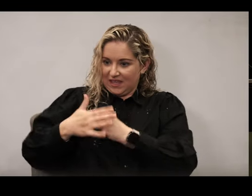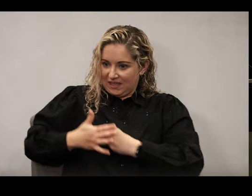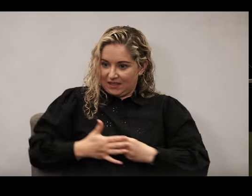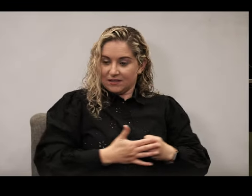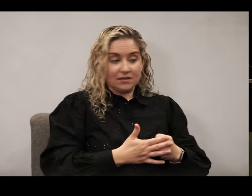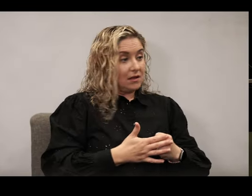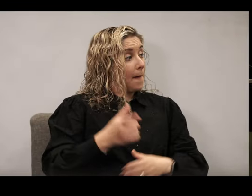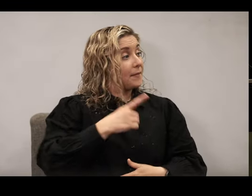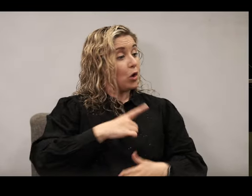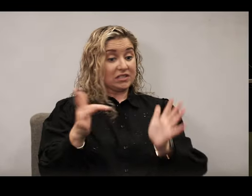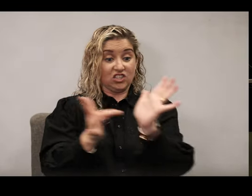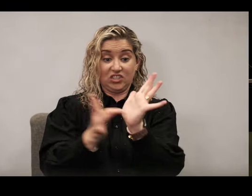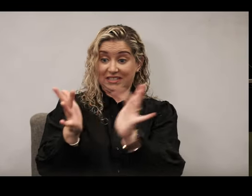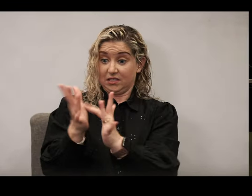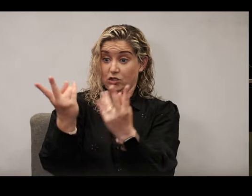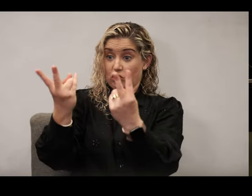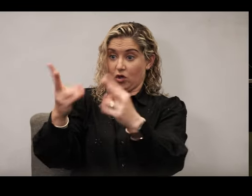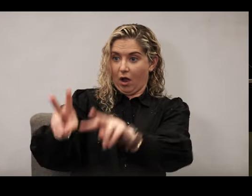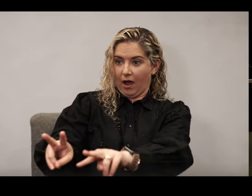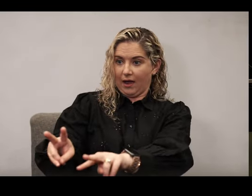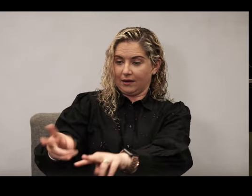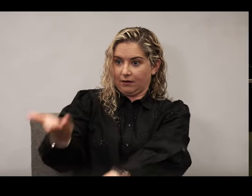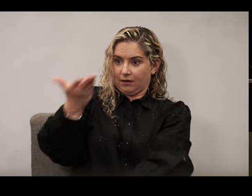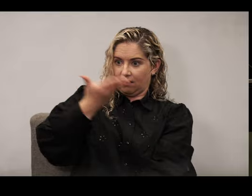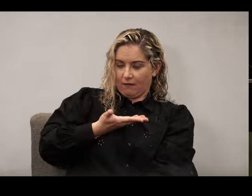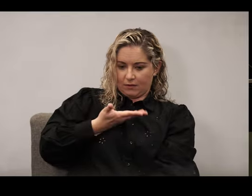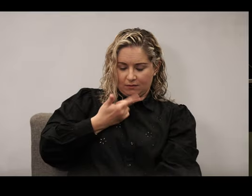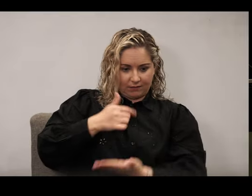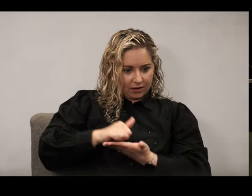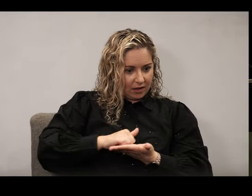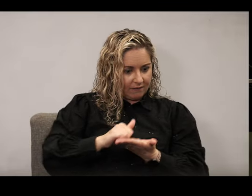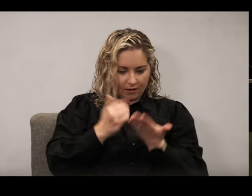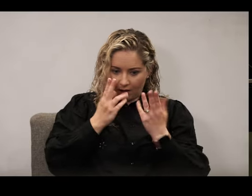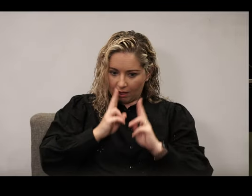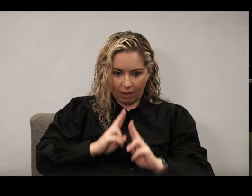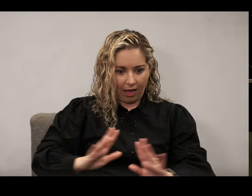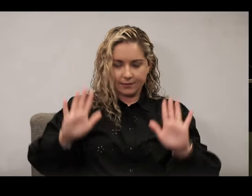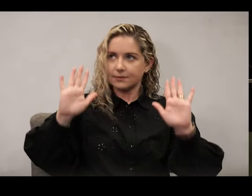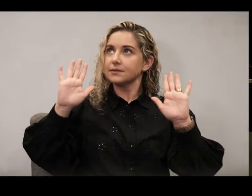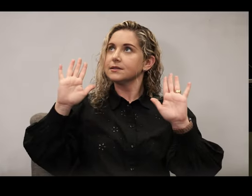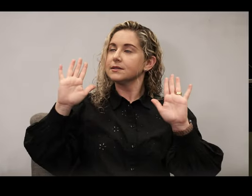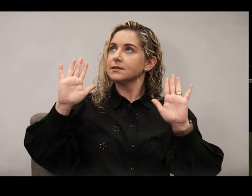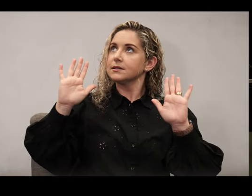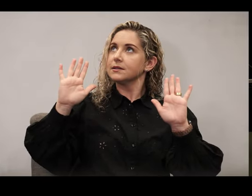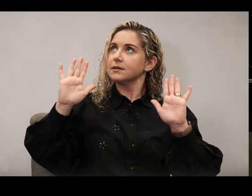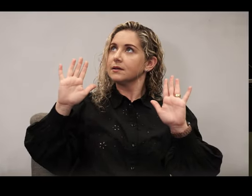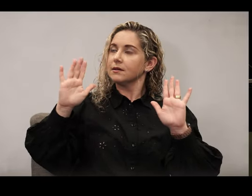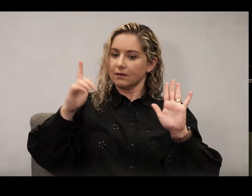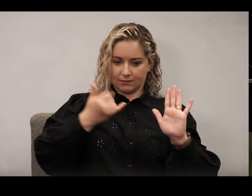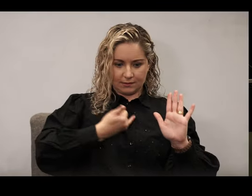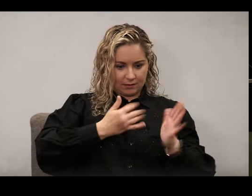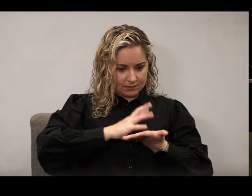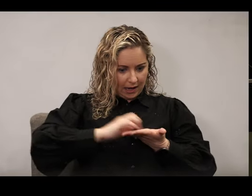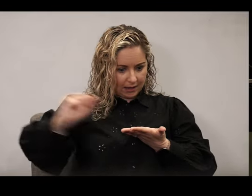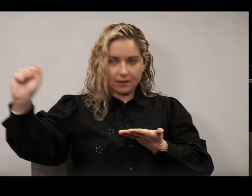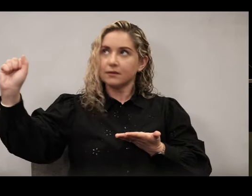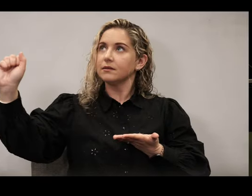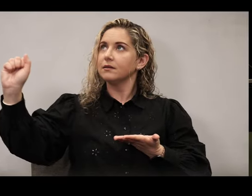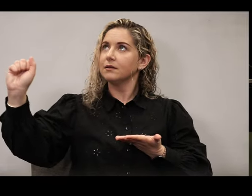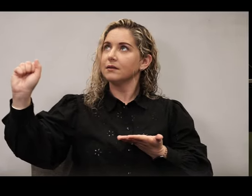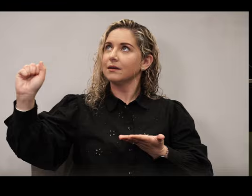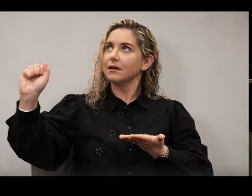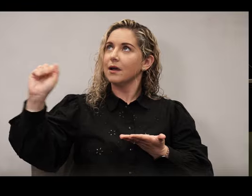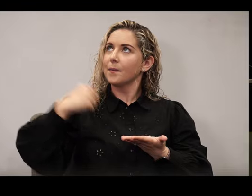we can not only be cleansed, forgiven, be right with God, have our judgment taken, be children of God, but also be